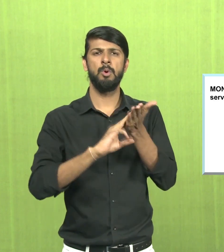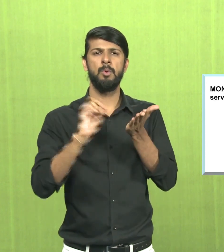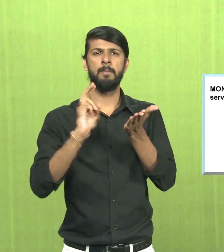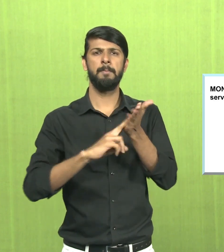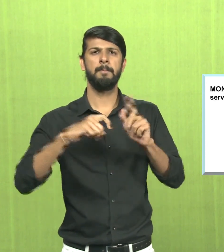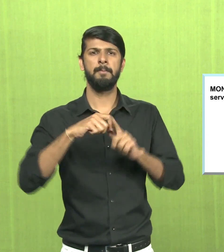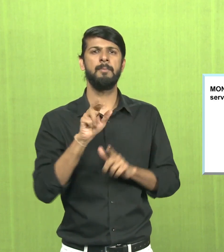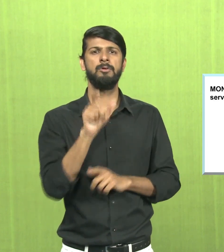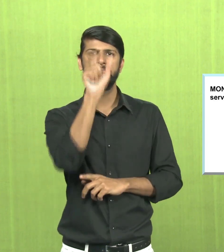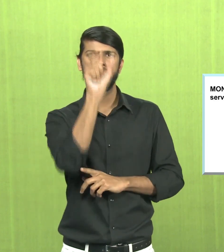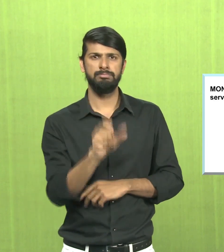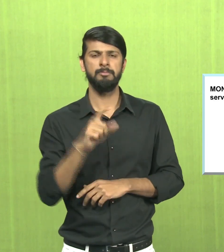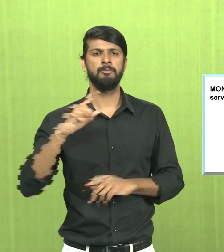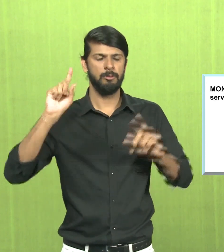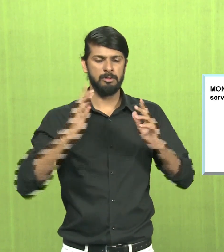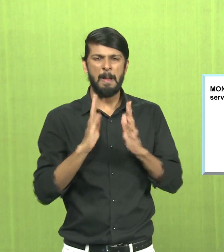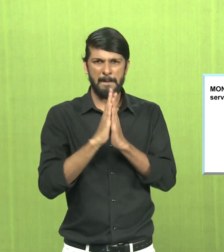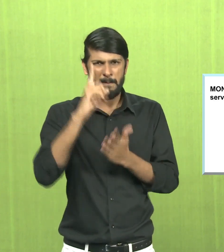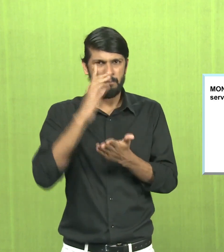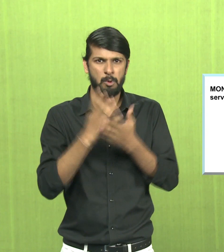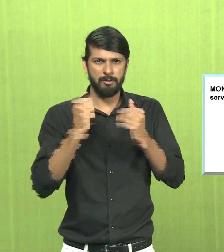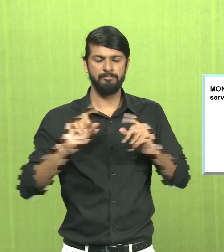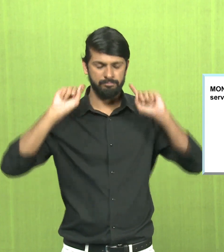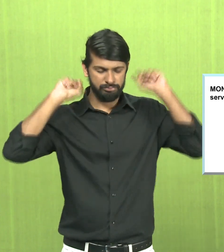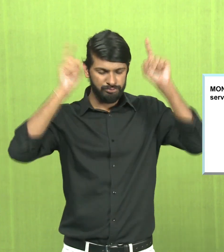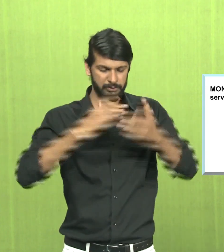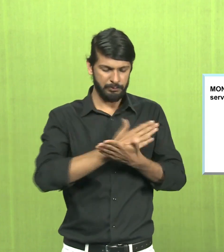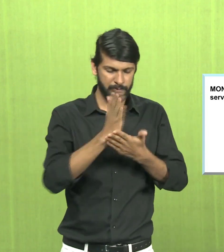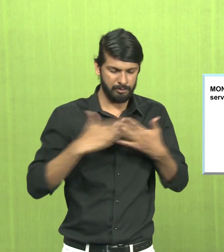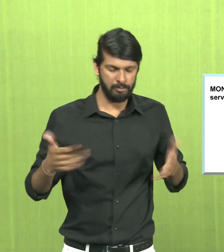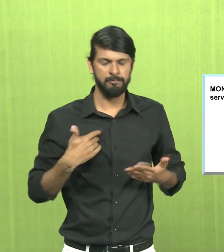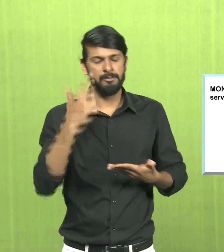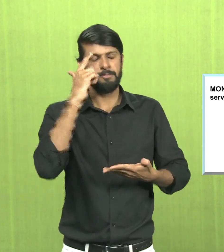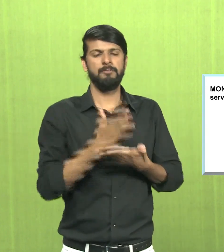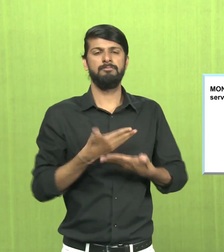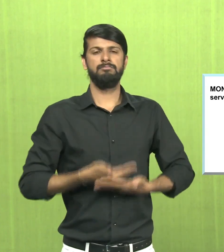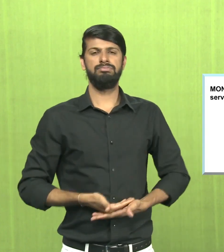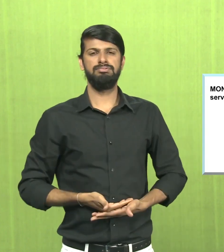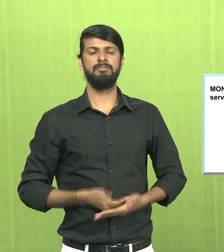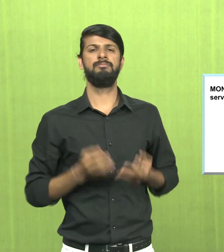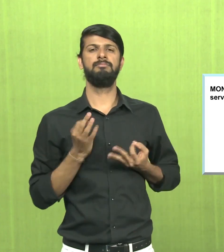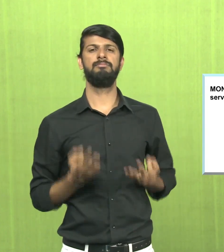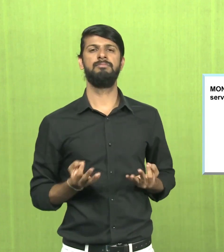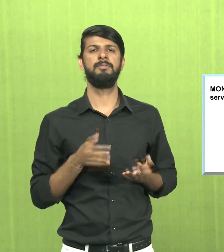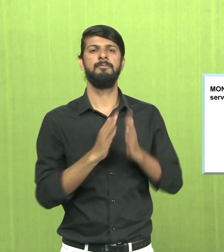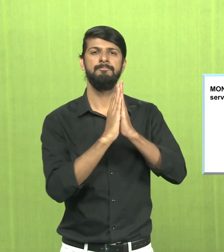A monk is a person who chooses life of prayer and service and leaves society